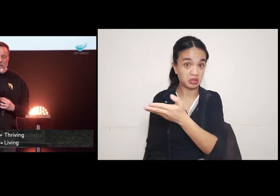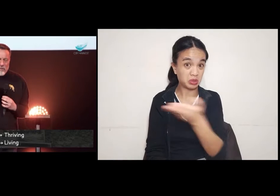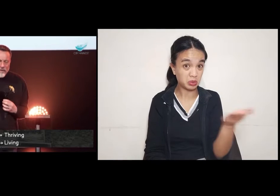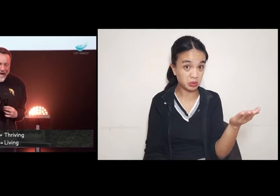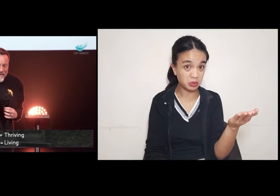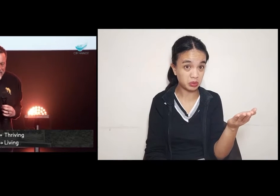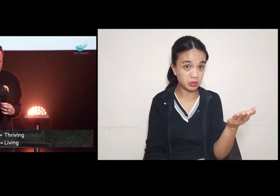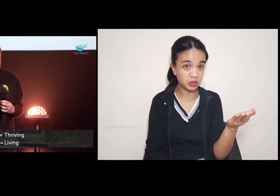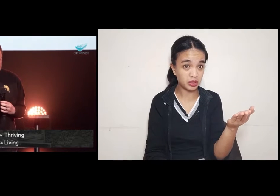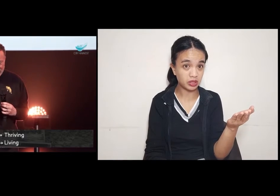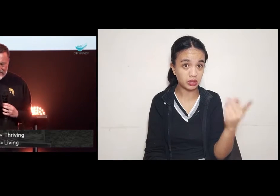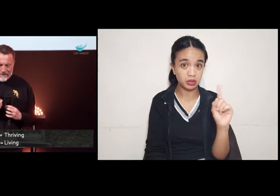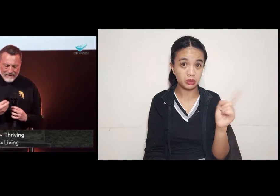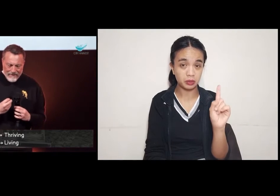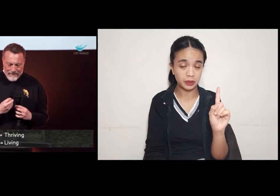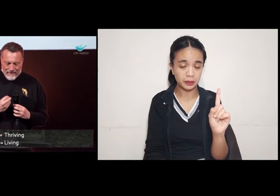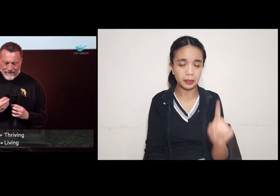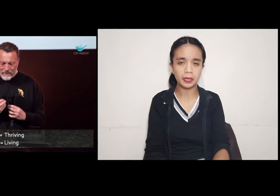Are you yet